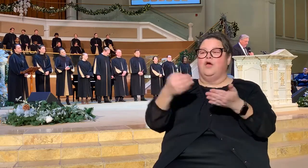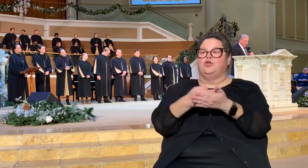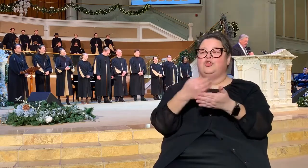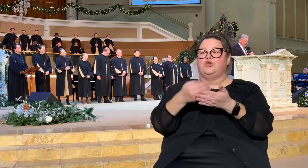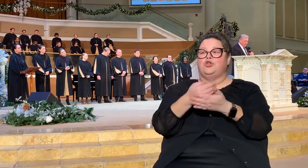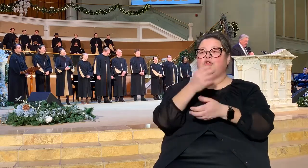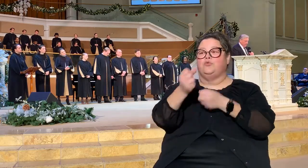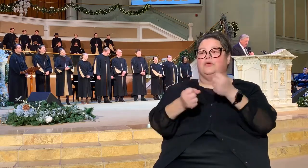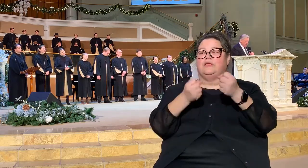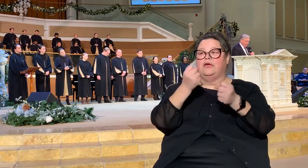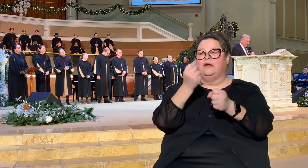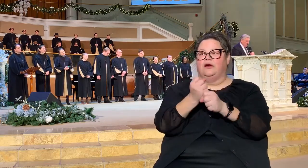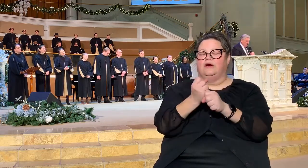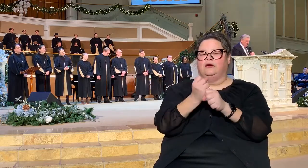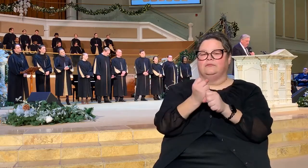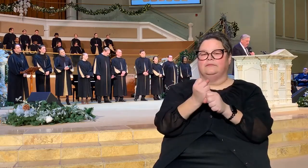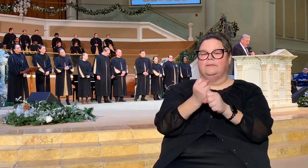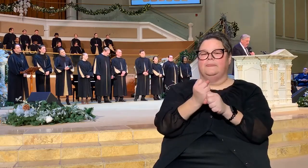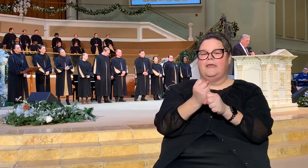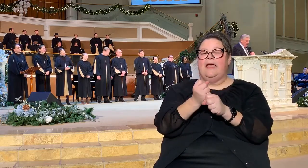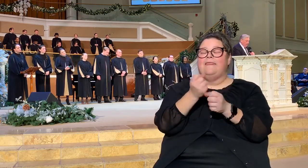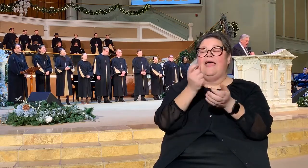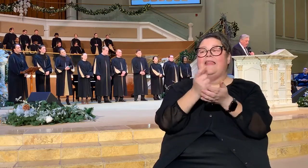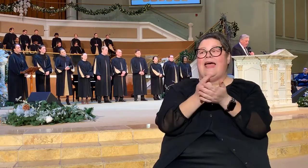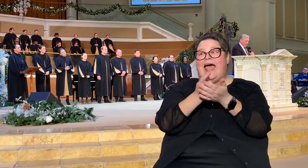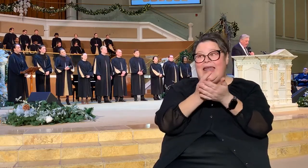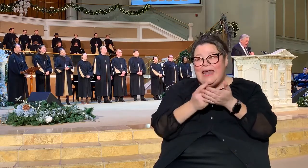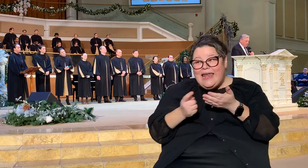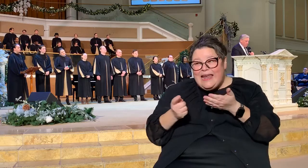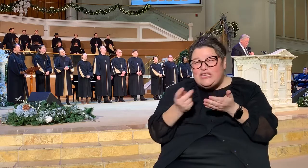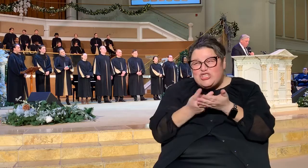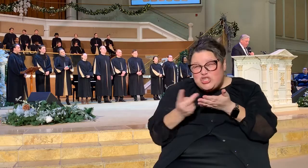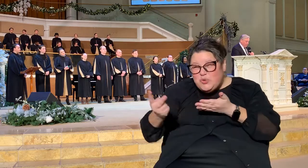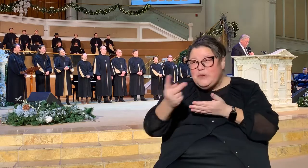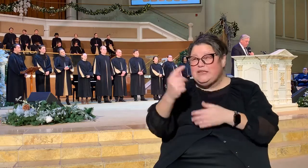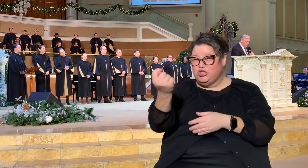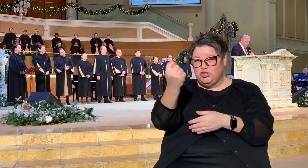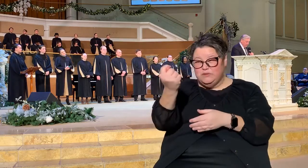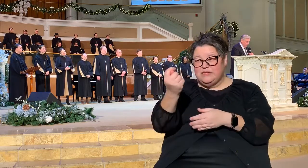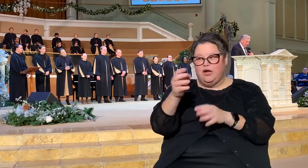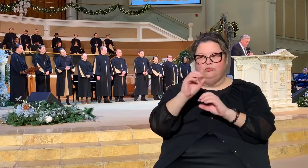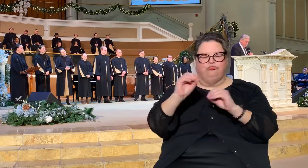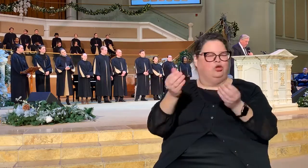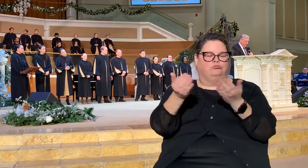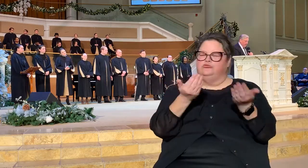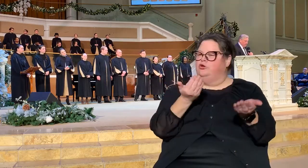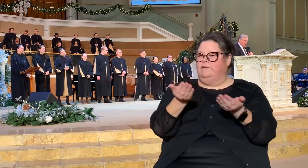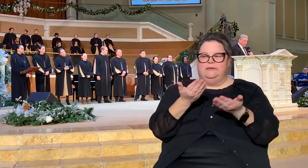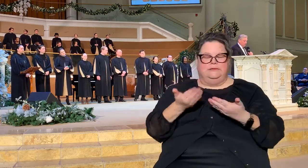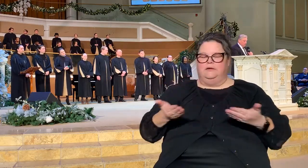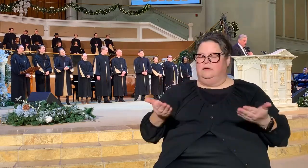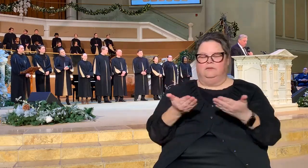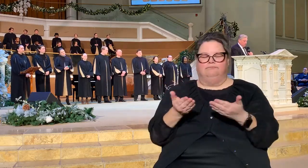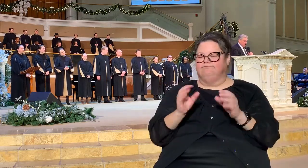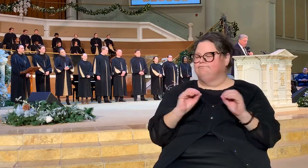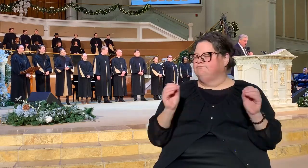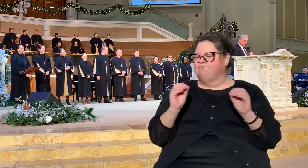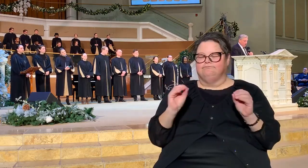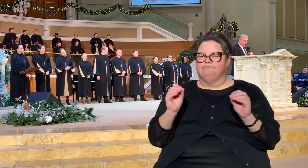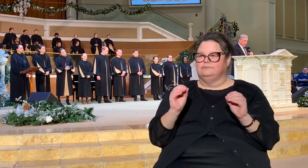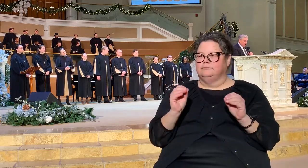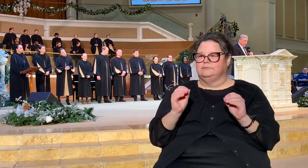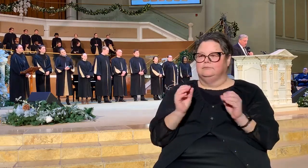Day, there will be no service. So I hope you got all of that correct. Amen. If not,